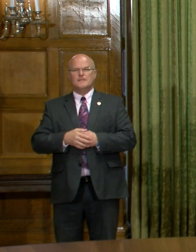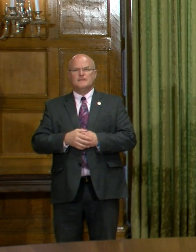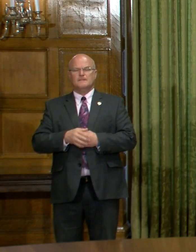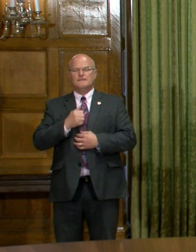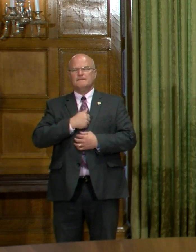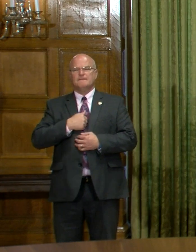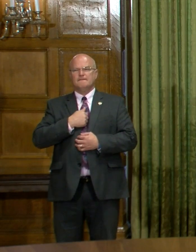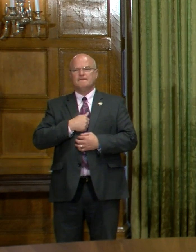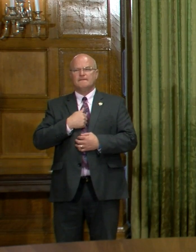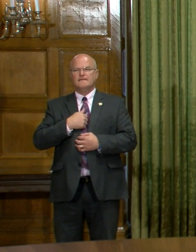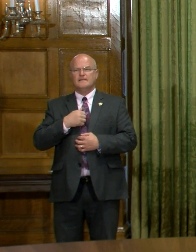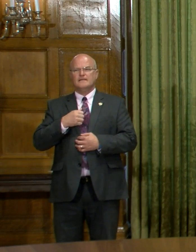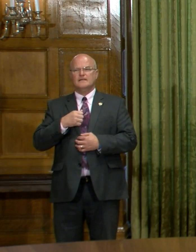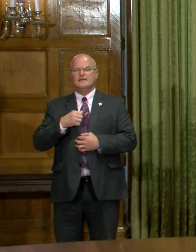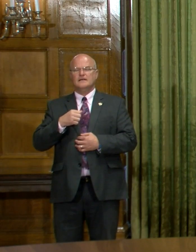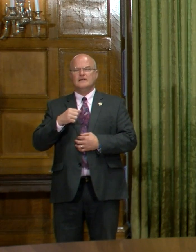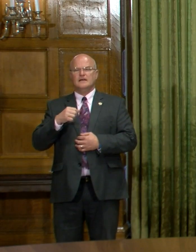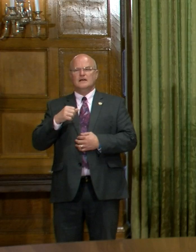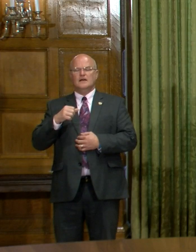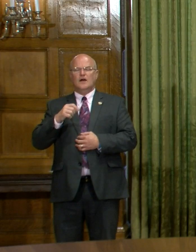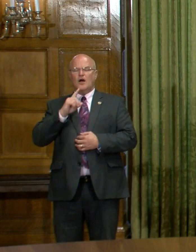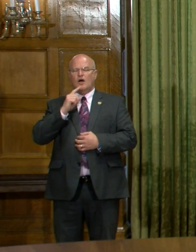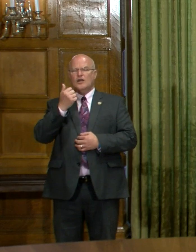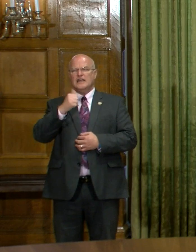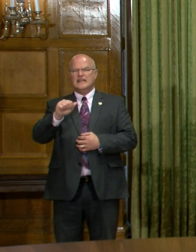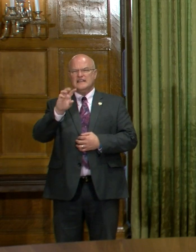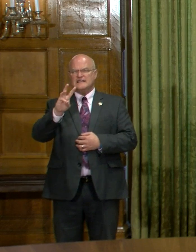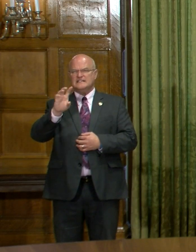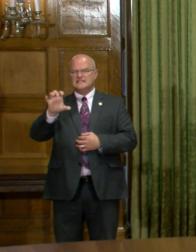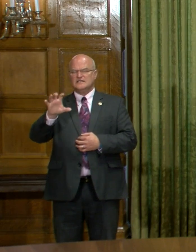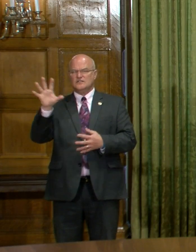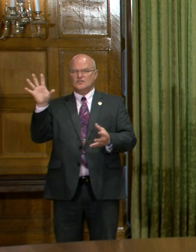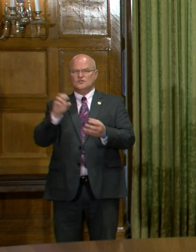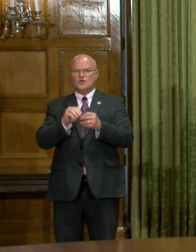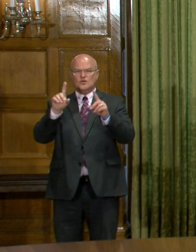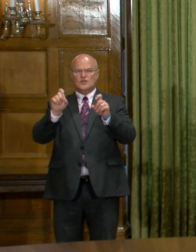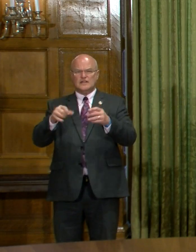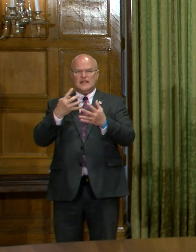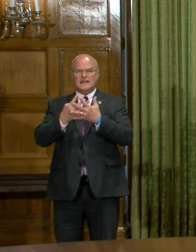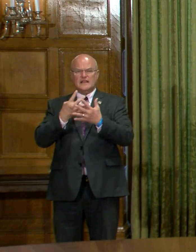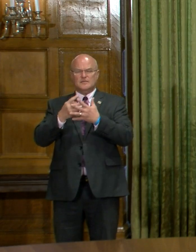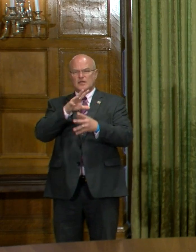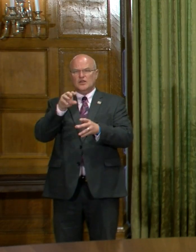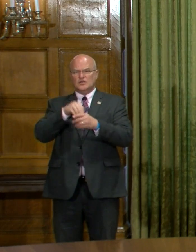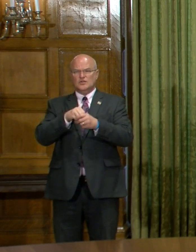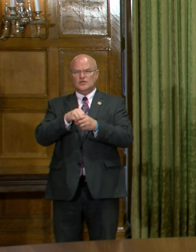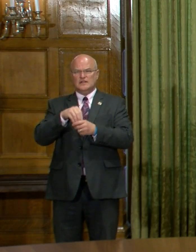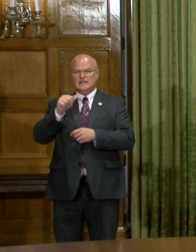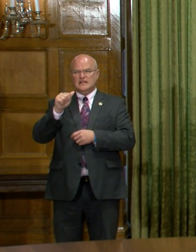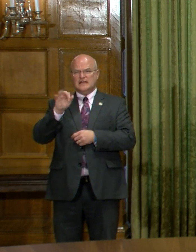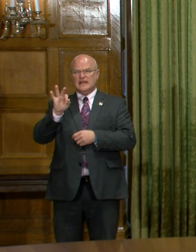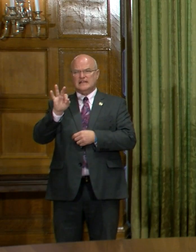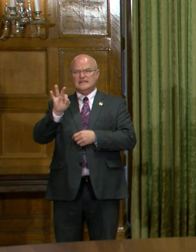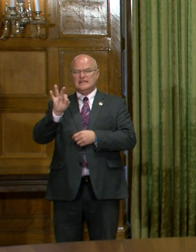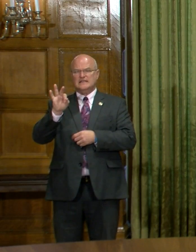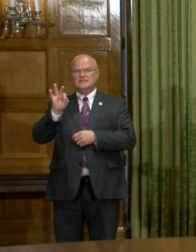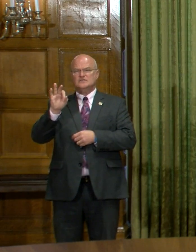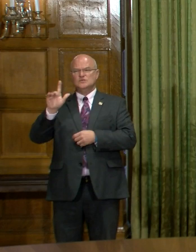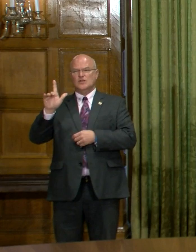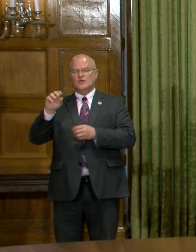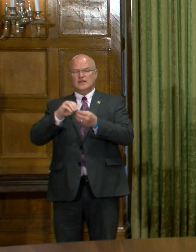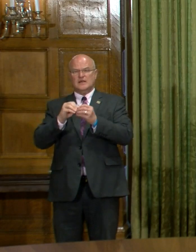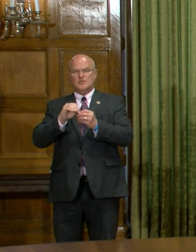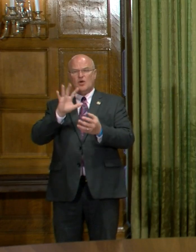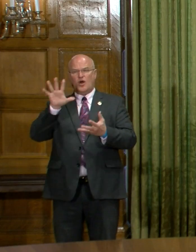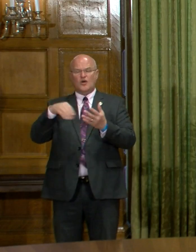Okay, sorry. It's Stan Morris from NEA Report. Are any of the 600 total tests that come in included in the 1923 number, or are